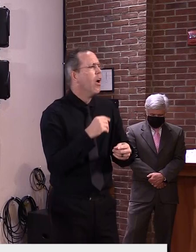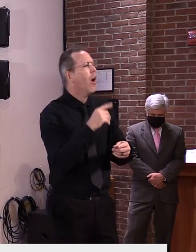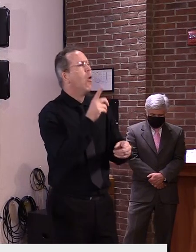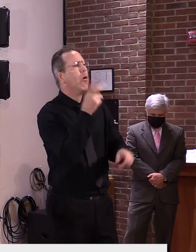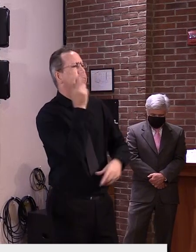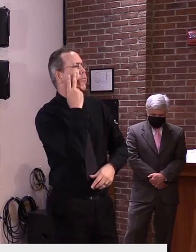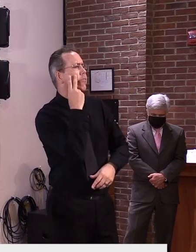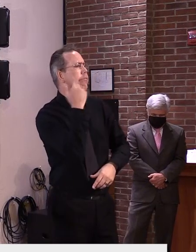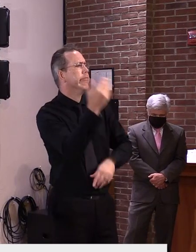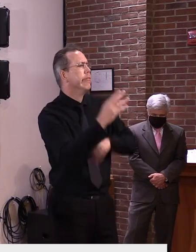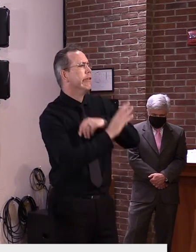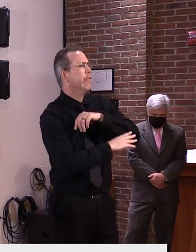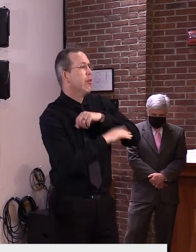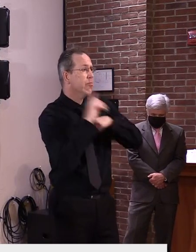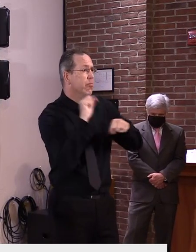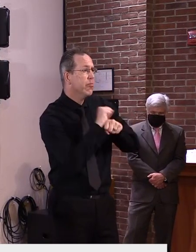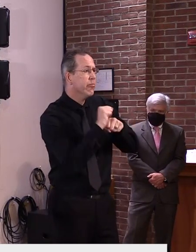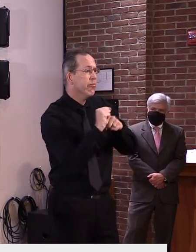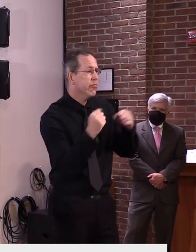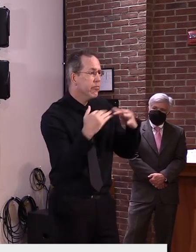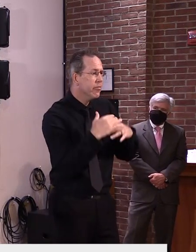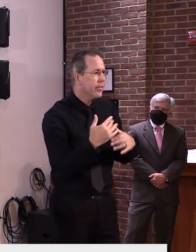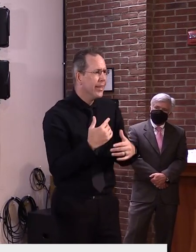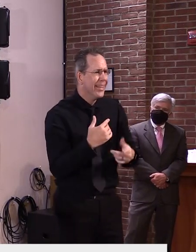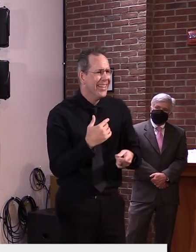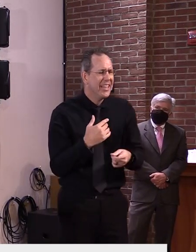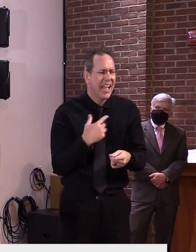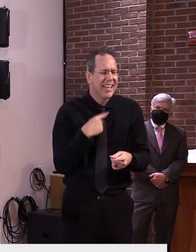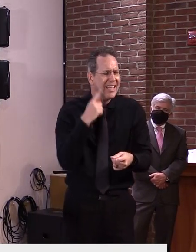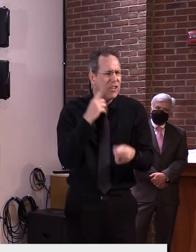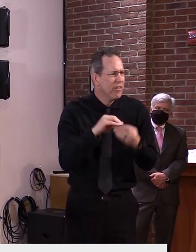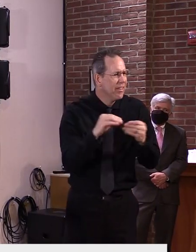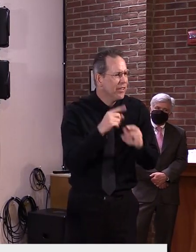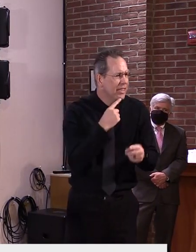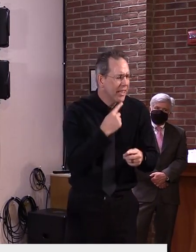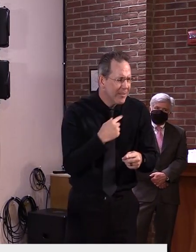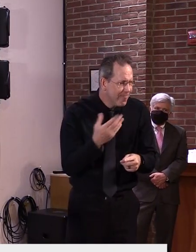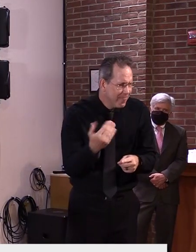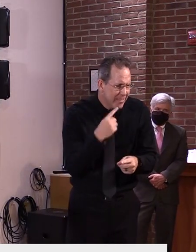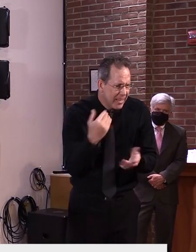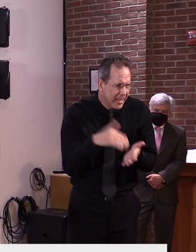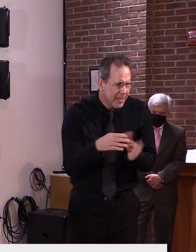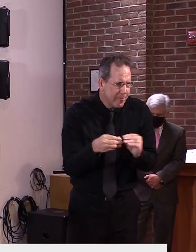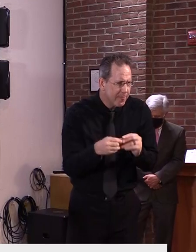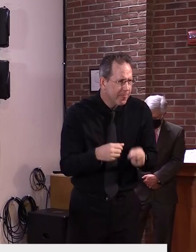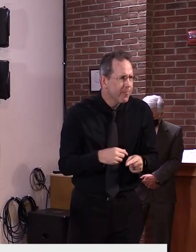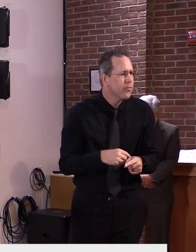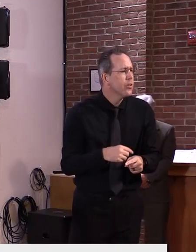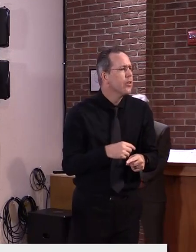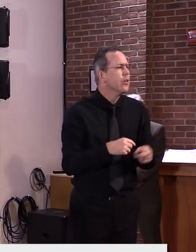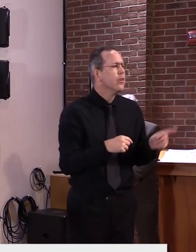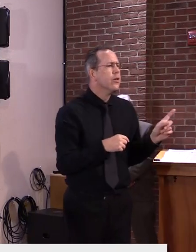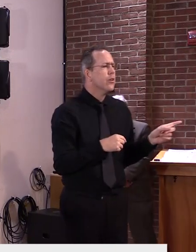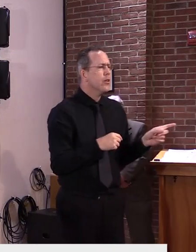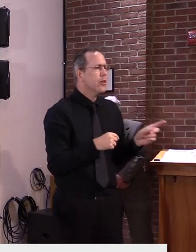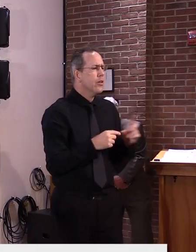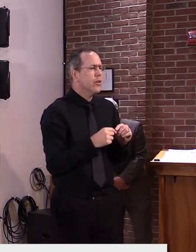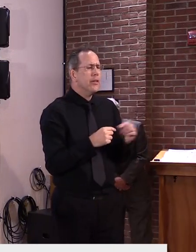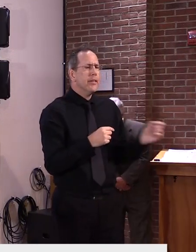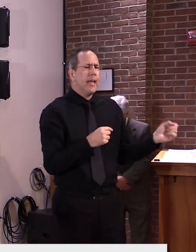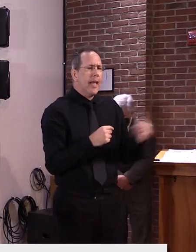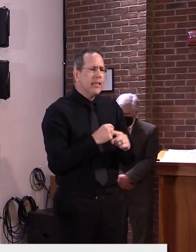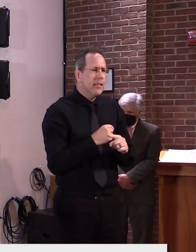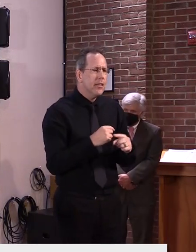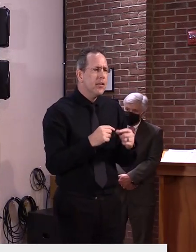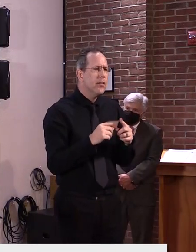Yes, Governor, I had a hard time hearing Stuart. I don't know if we could repeat the question a little bit. Yeah, Stuart was just asking. He said that in New